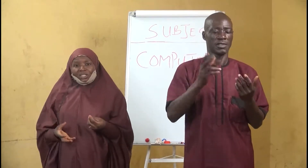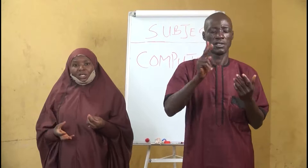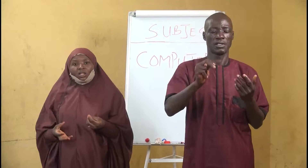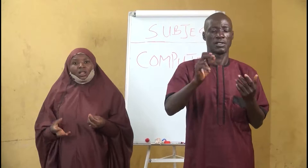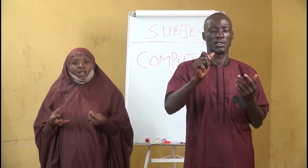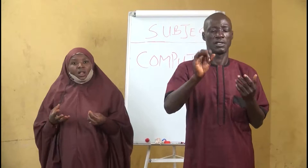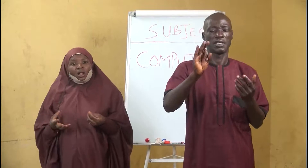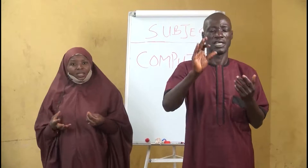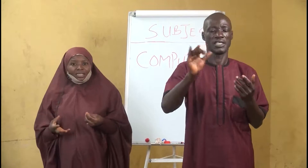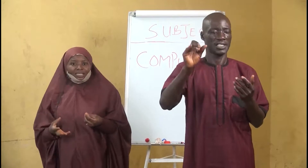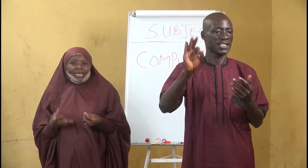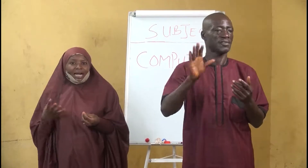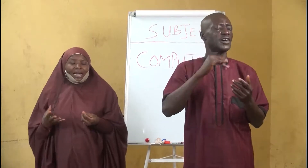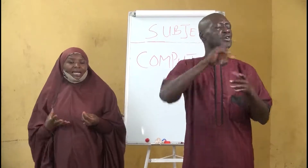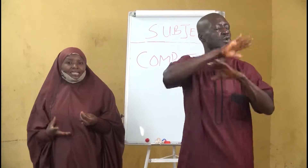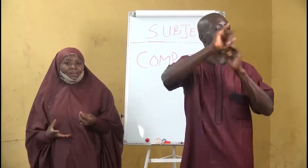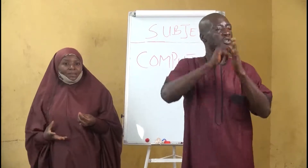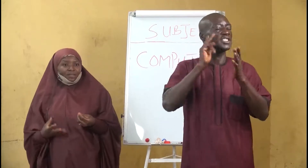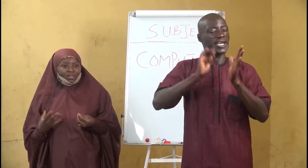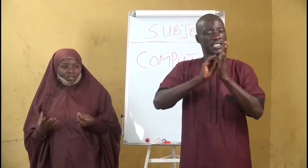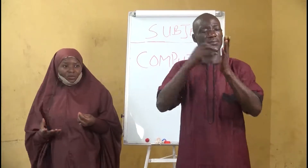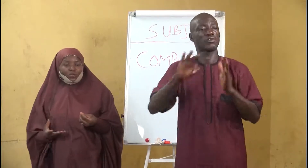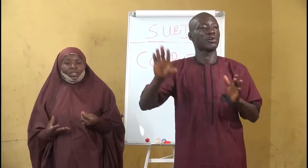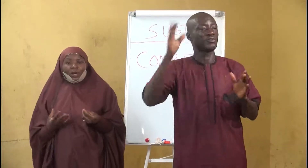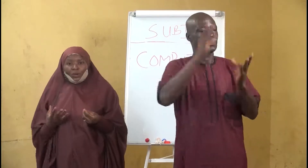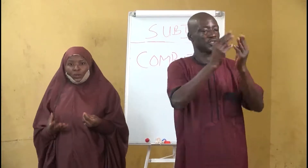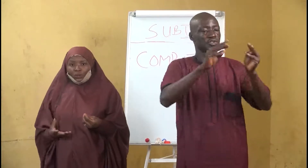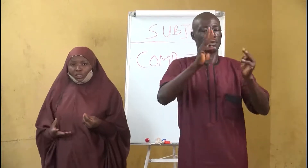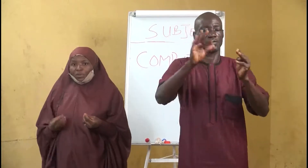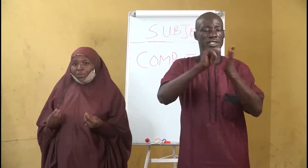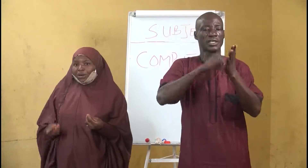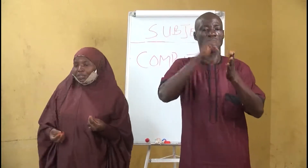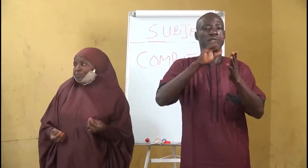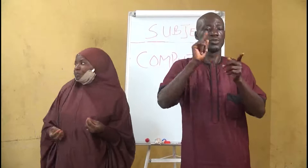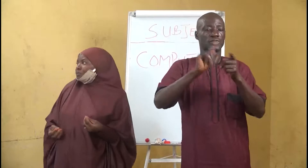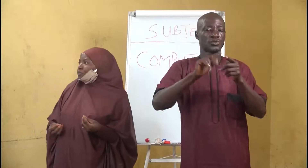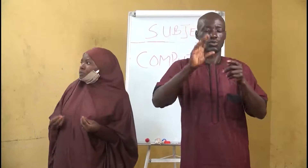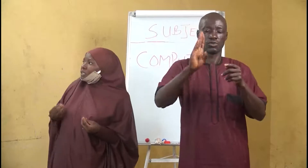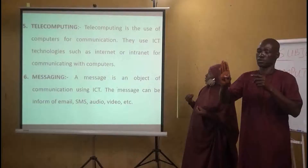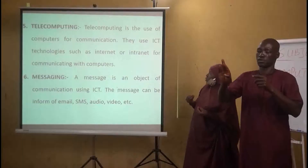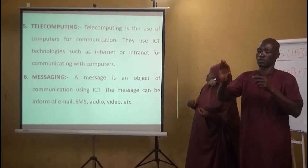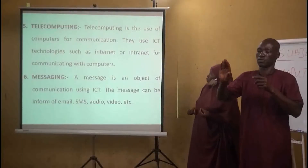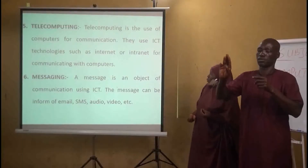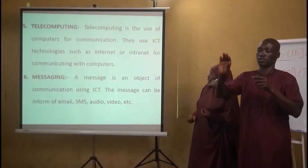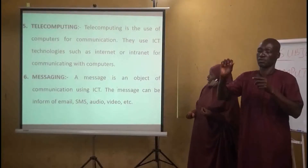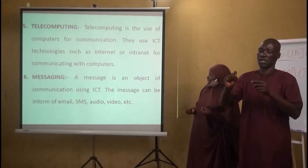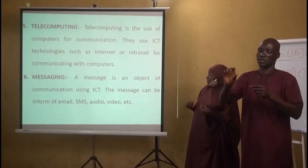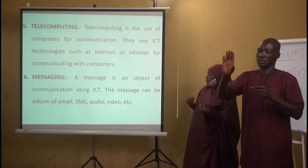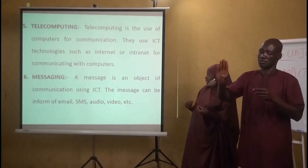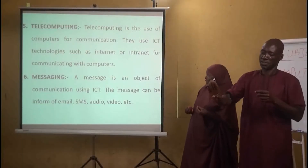Navigator. All these are examples of the software that we use in browsing. We have